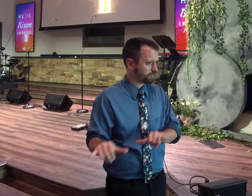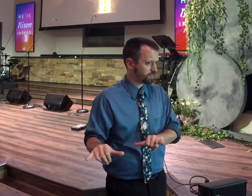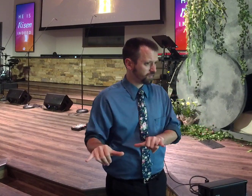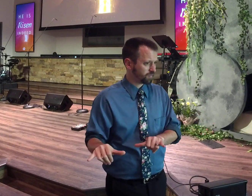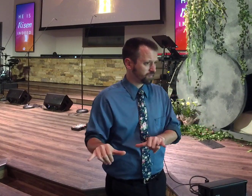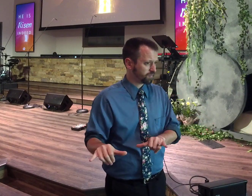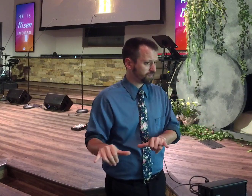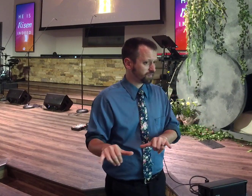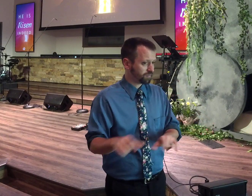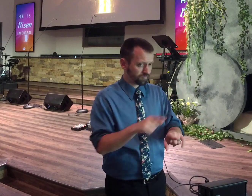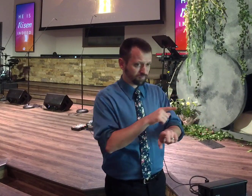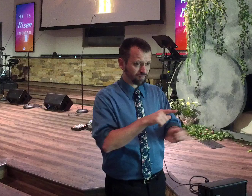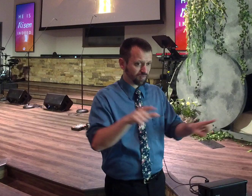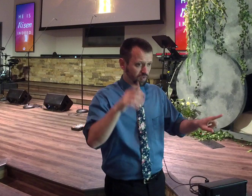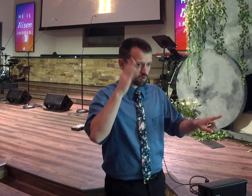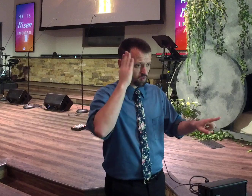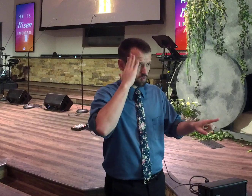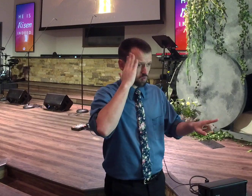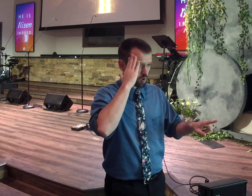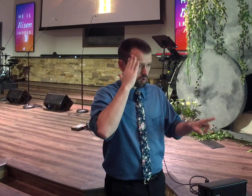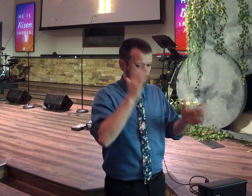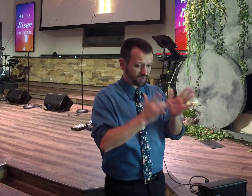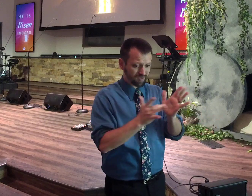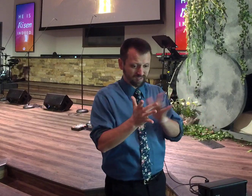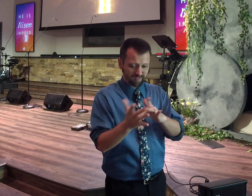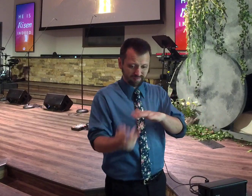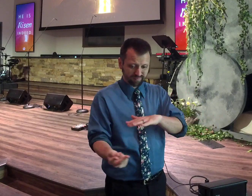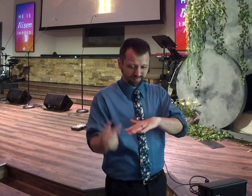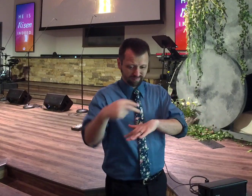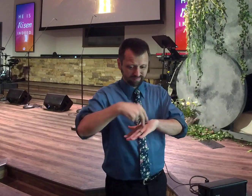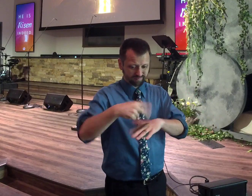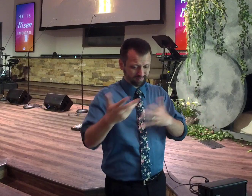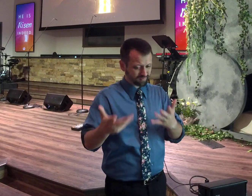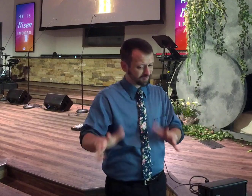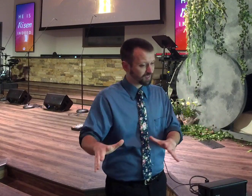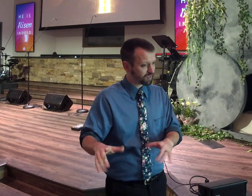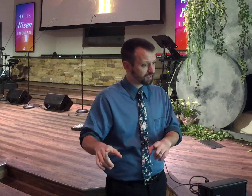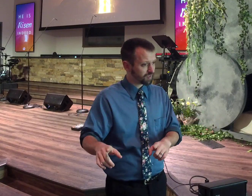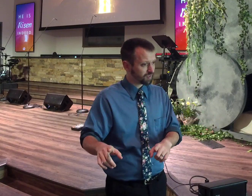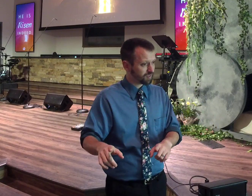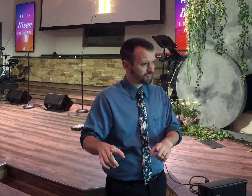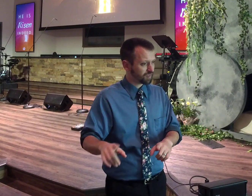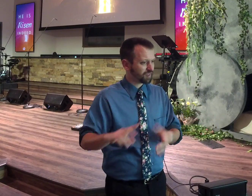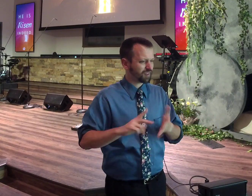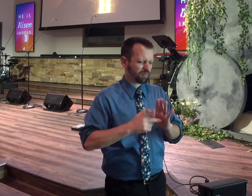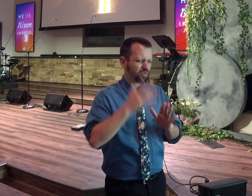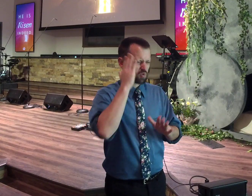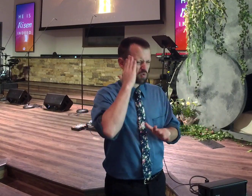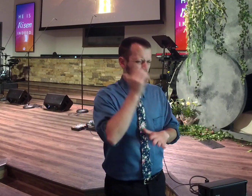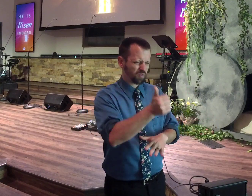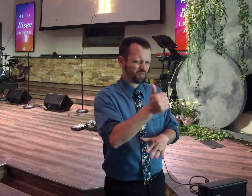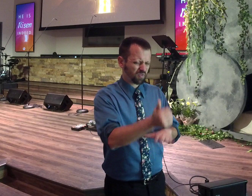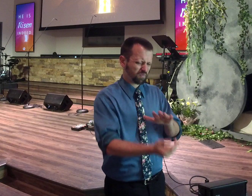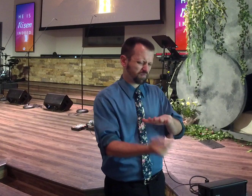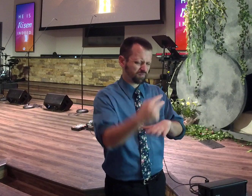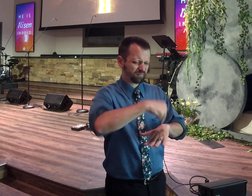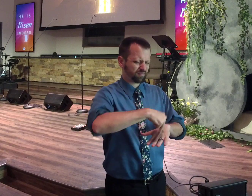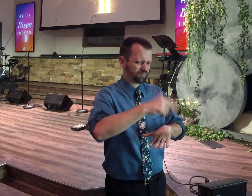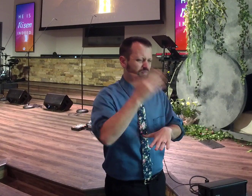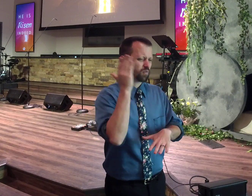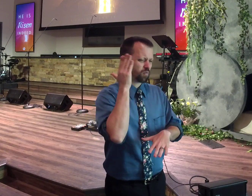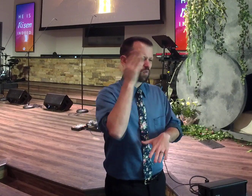So if you know that God raised Jesus from the grave, you can know that he can raise you up